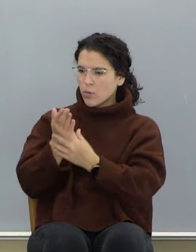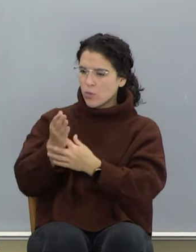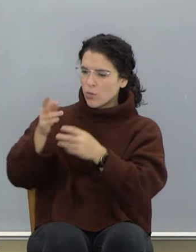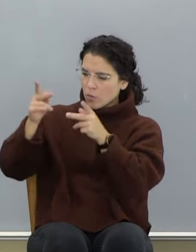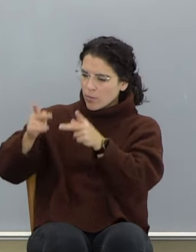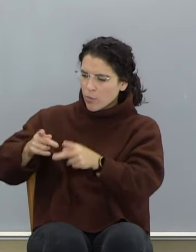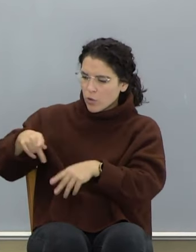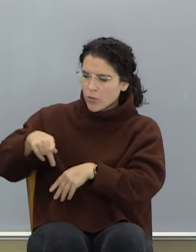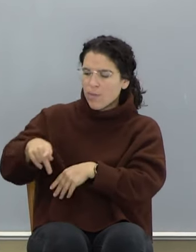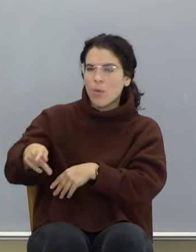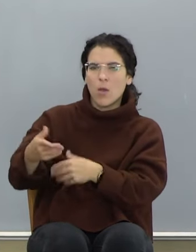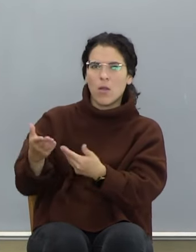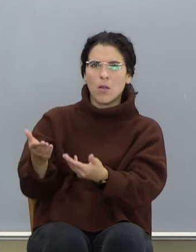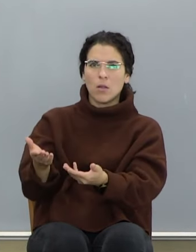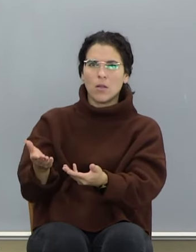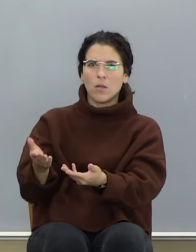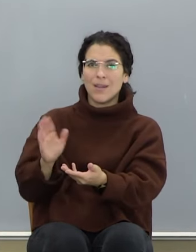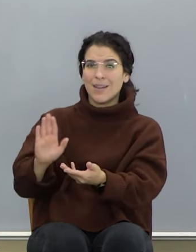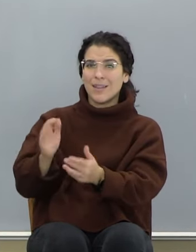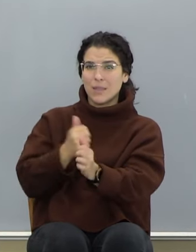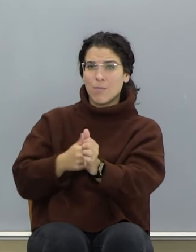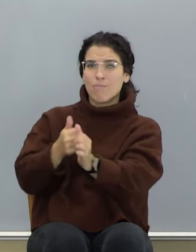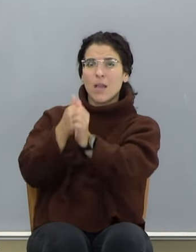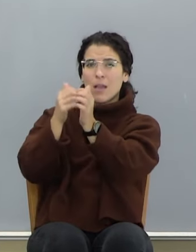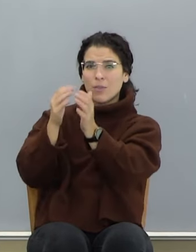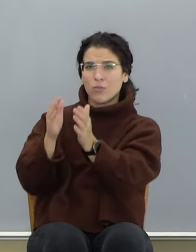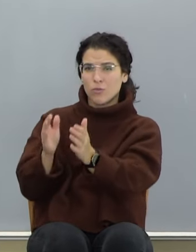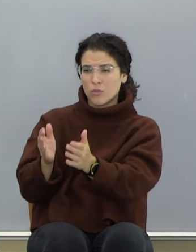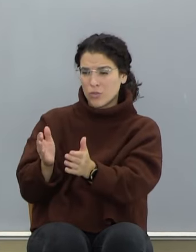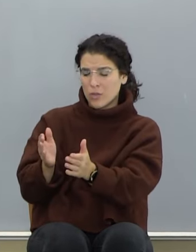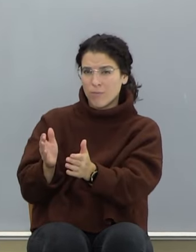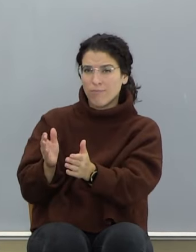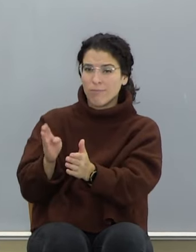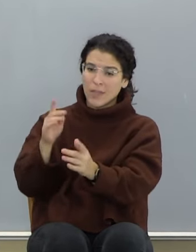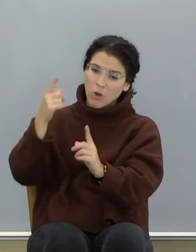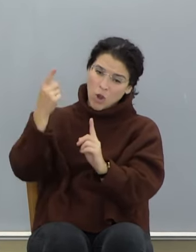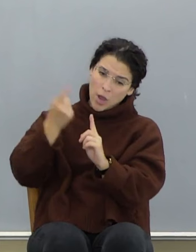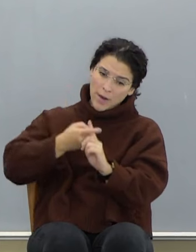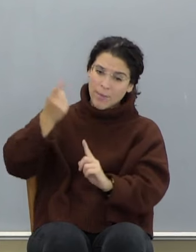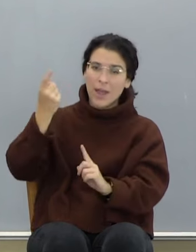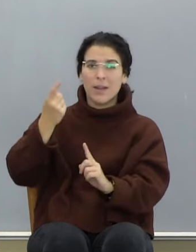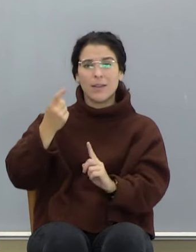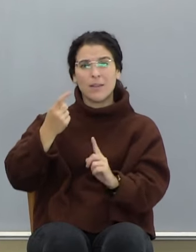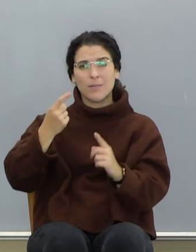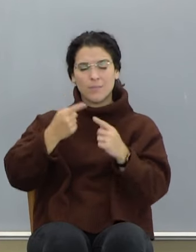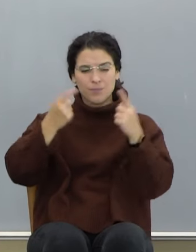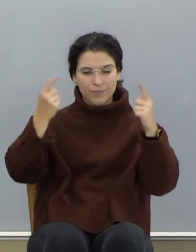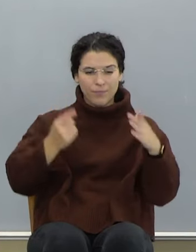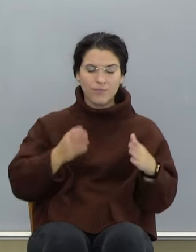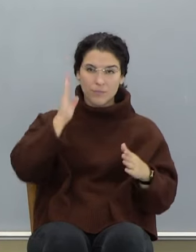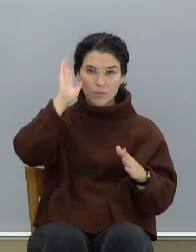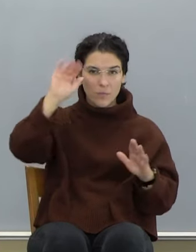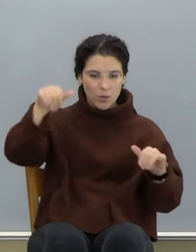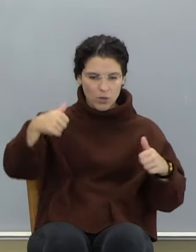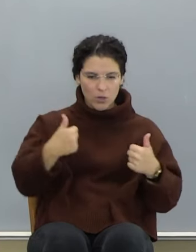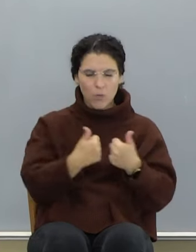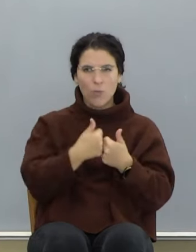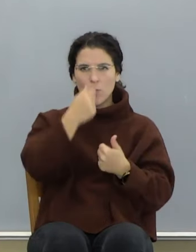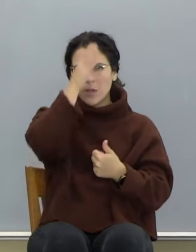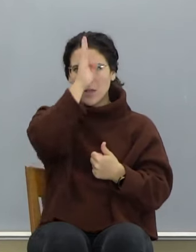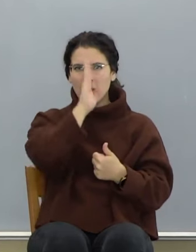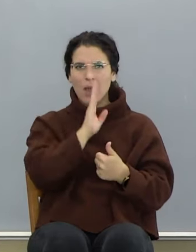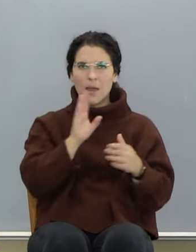of Paul's apostleship. And by default, the adversary is going to challenge what God